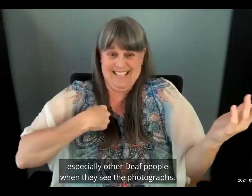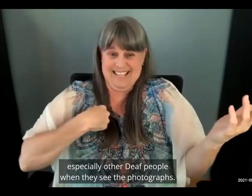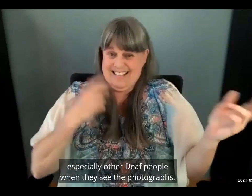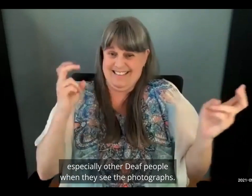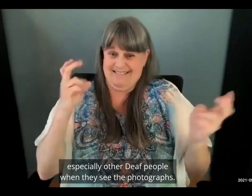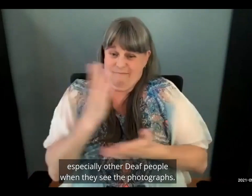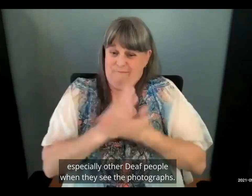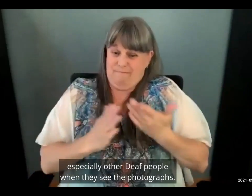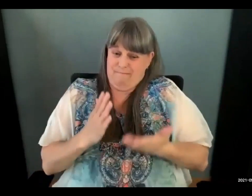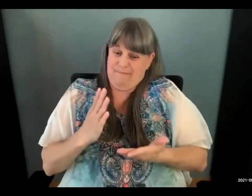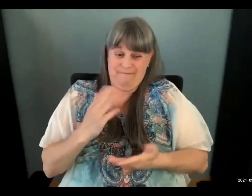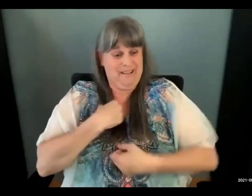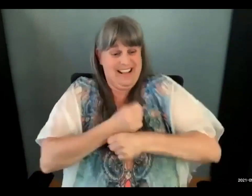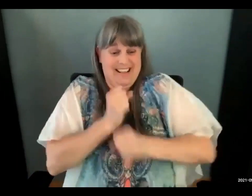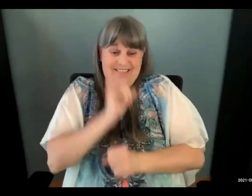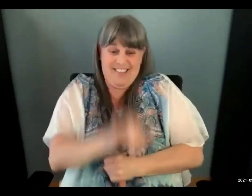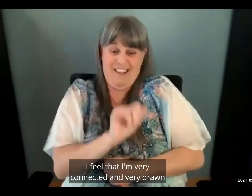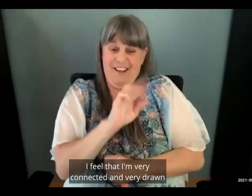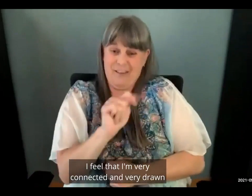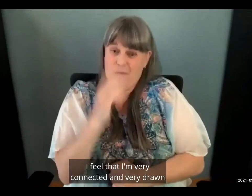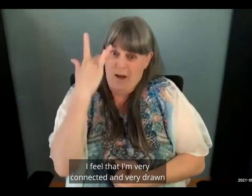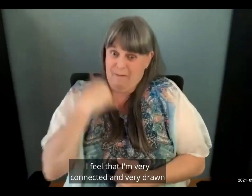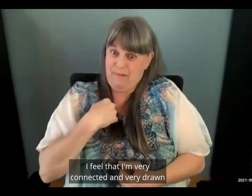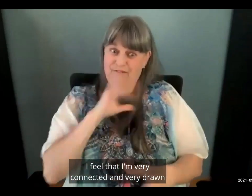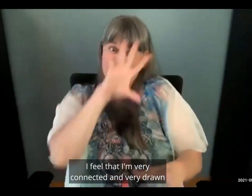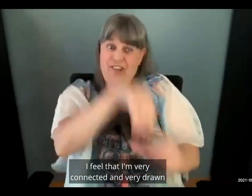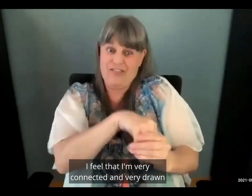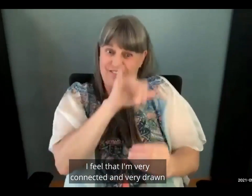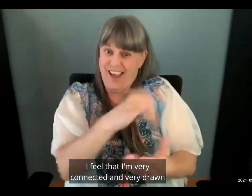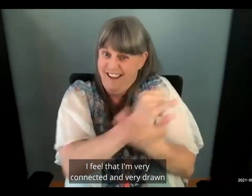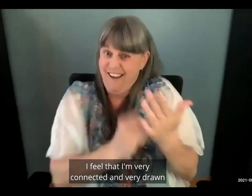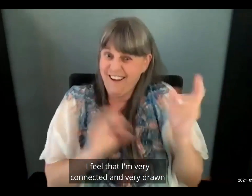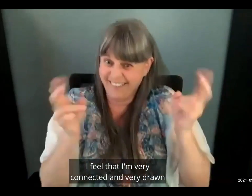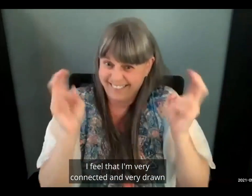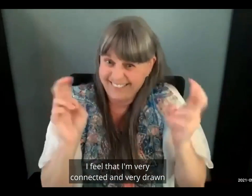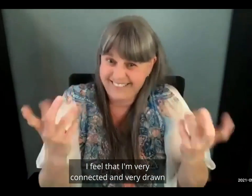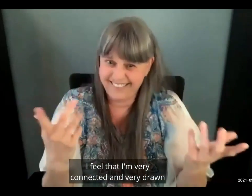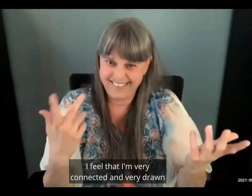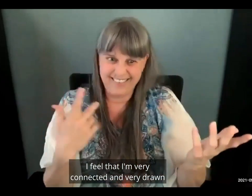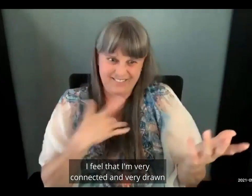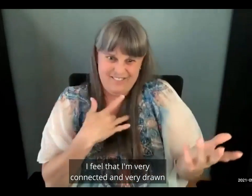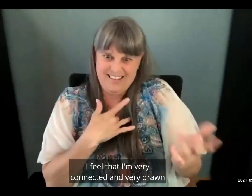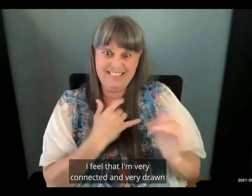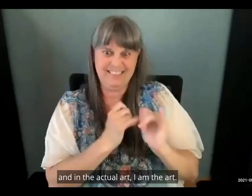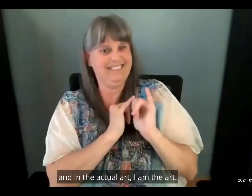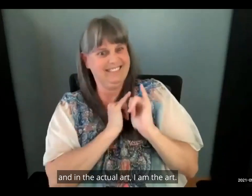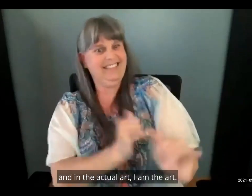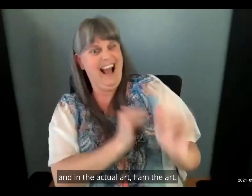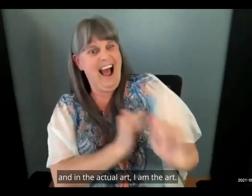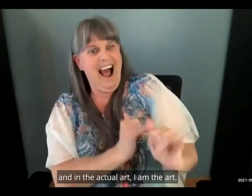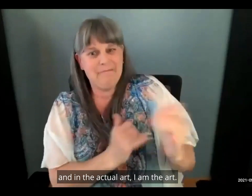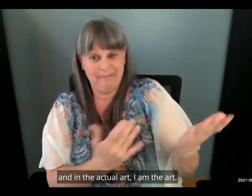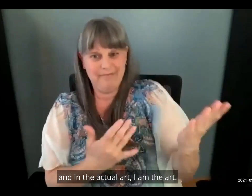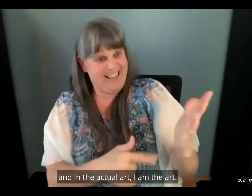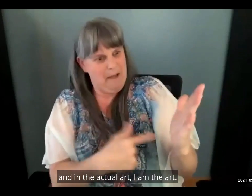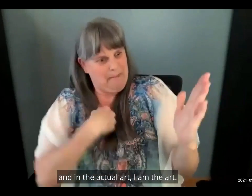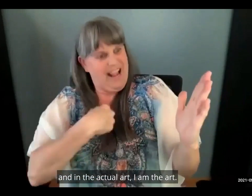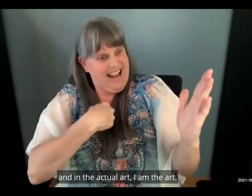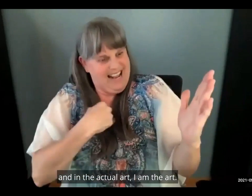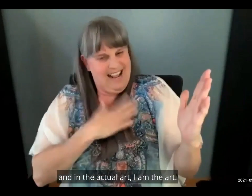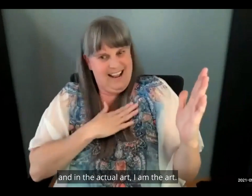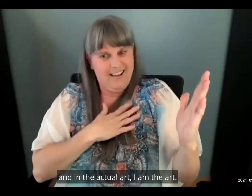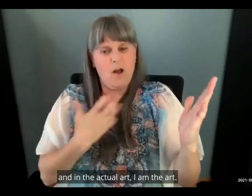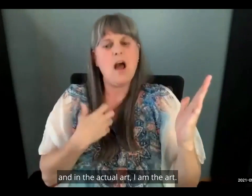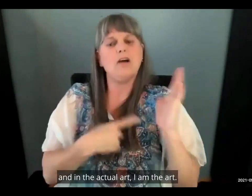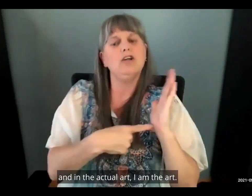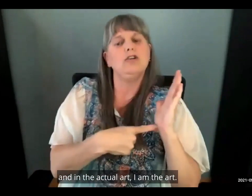see the photographs. I feel that I'm very connected and very drawn and in the actual